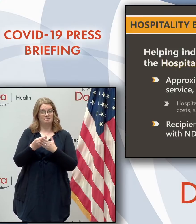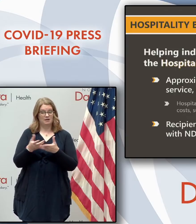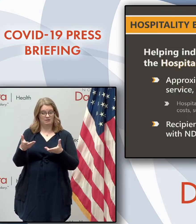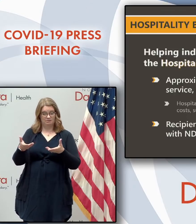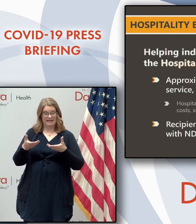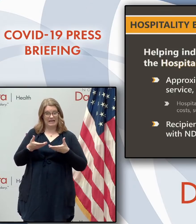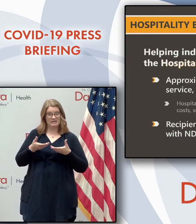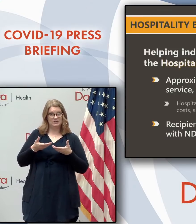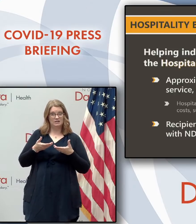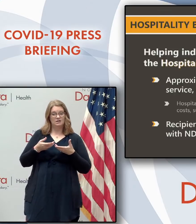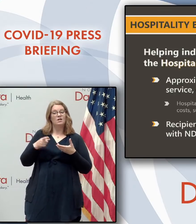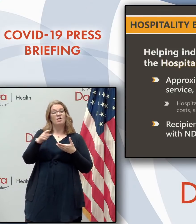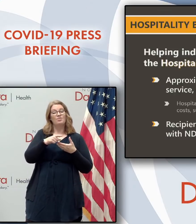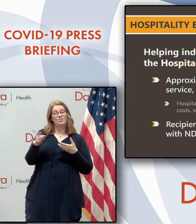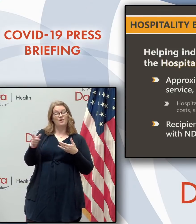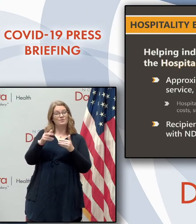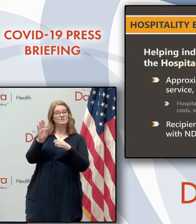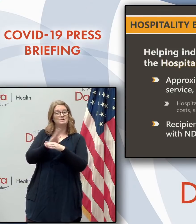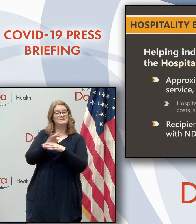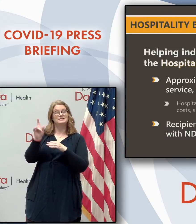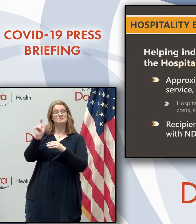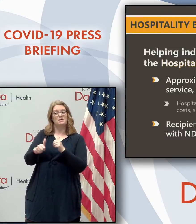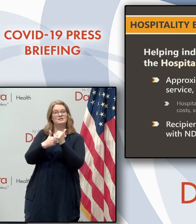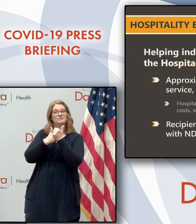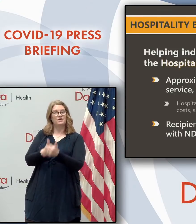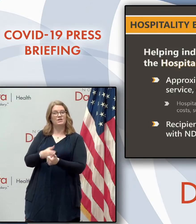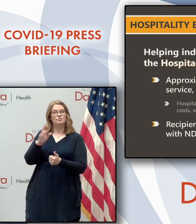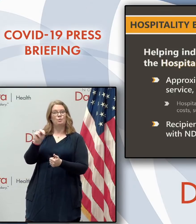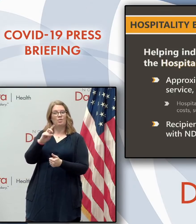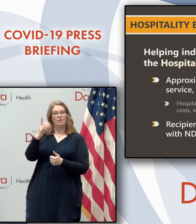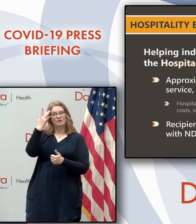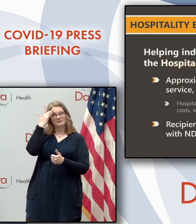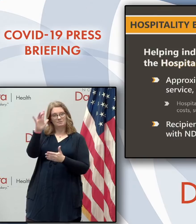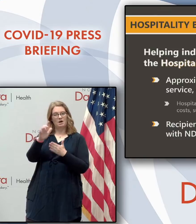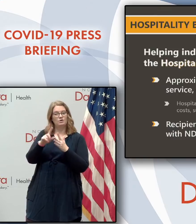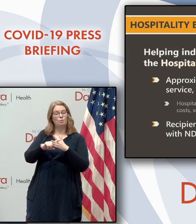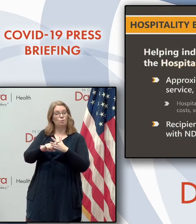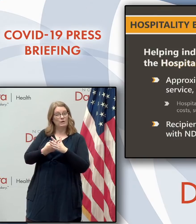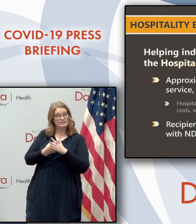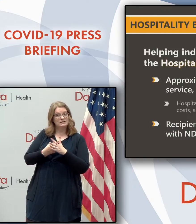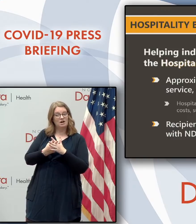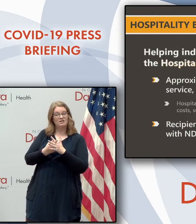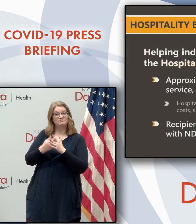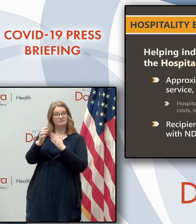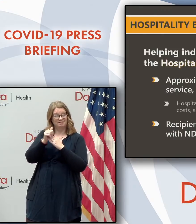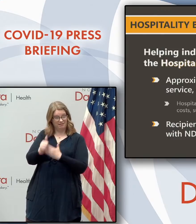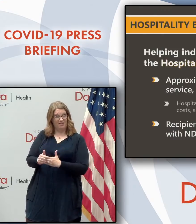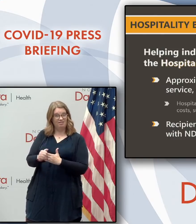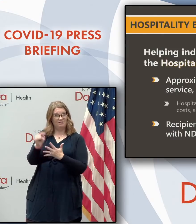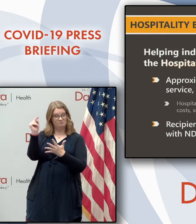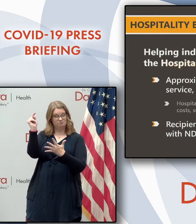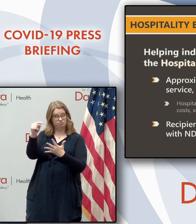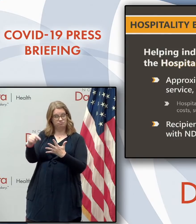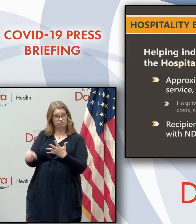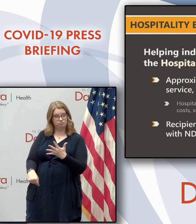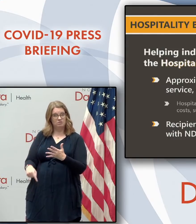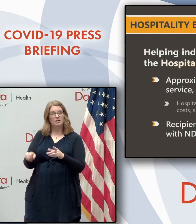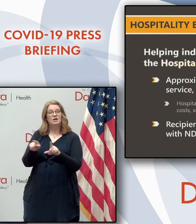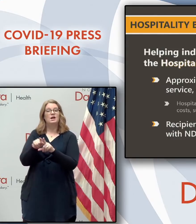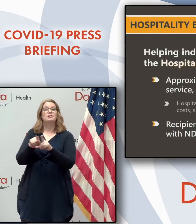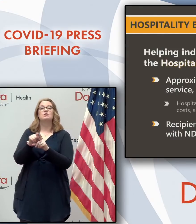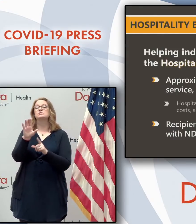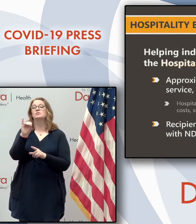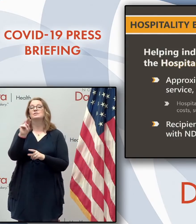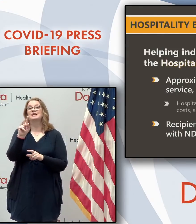then those businesses are required to comply with the North Dakota Smart Restart protocols per the county guidelines that